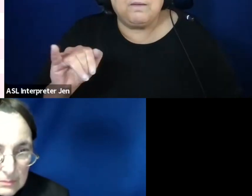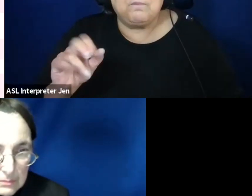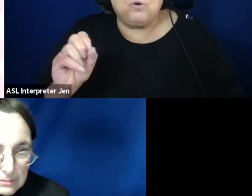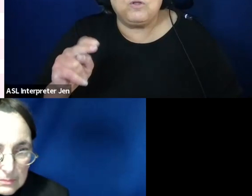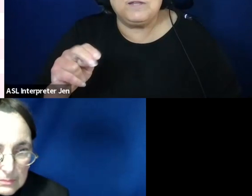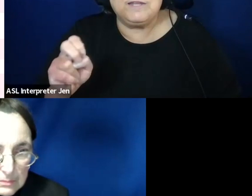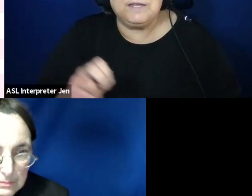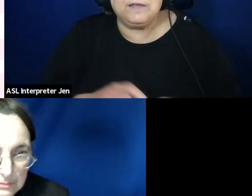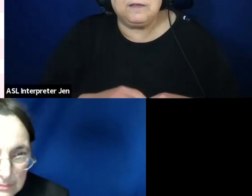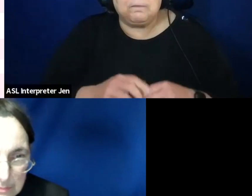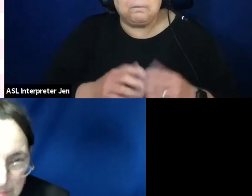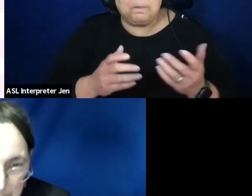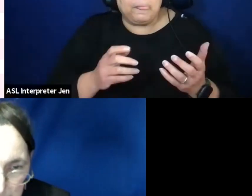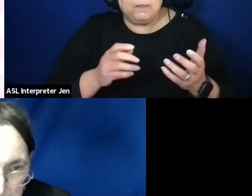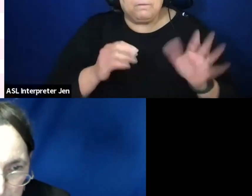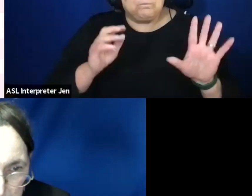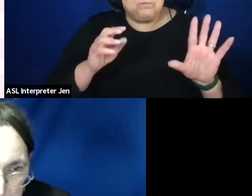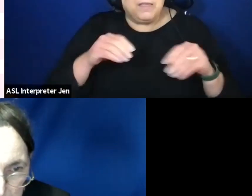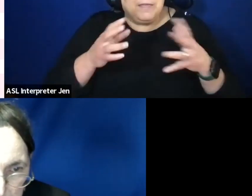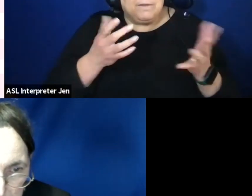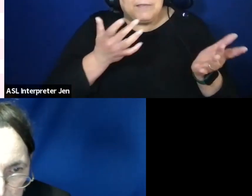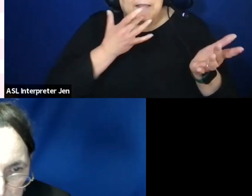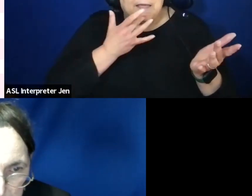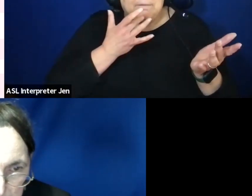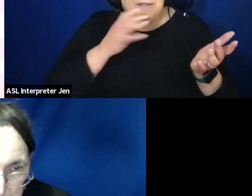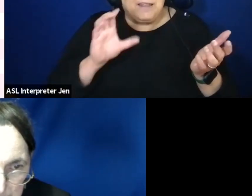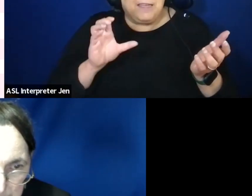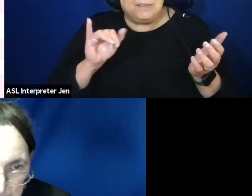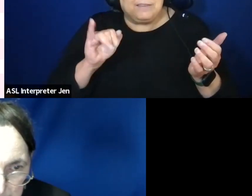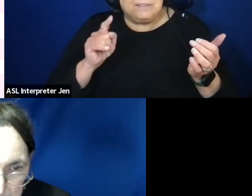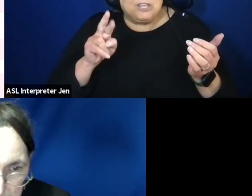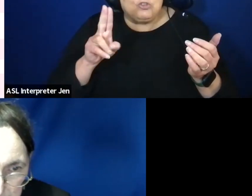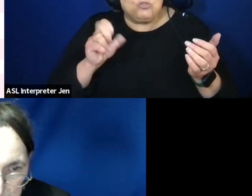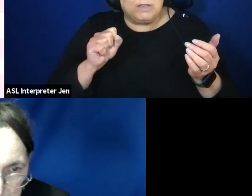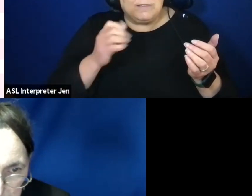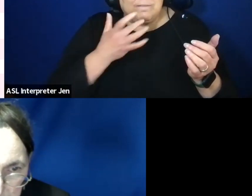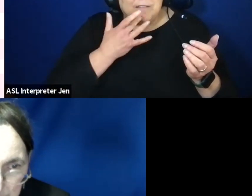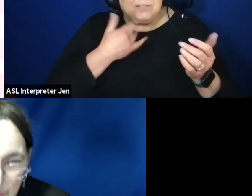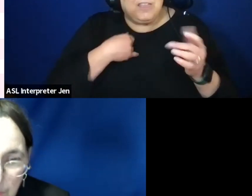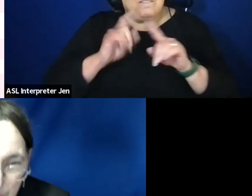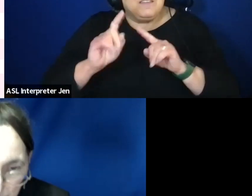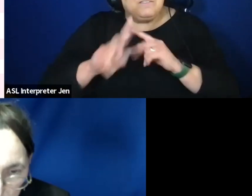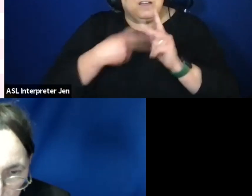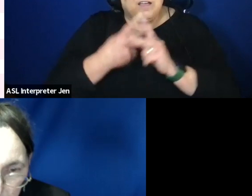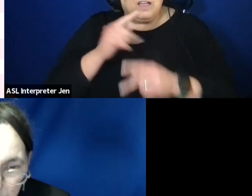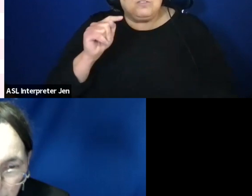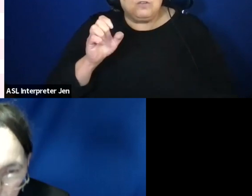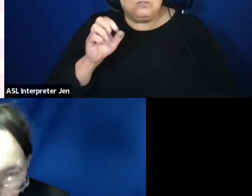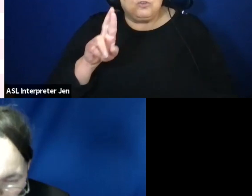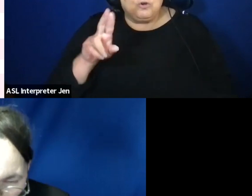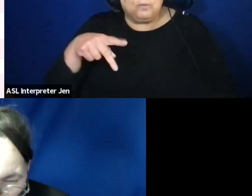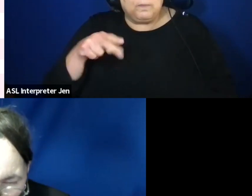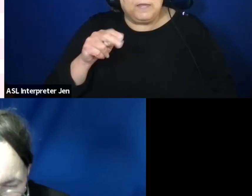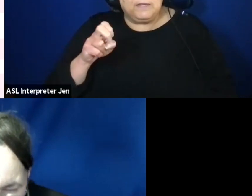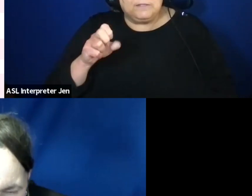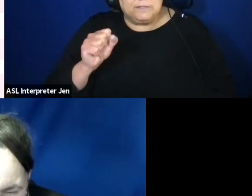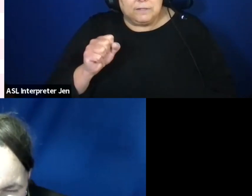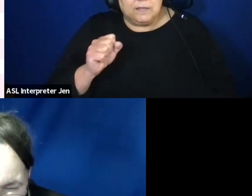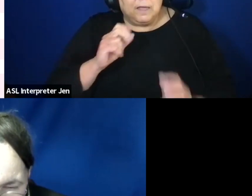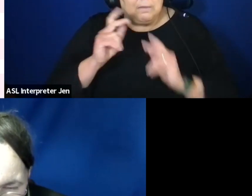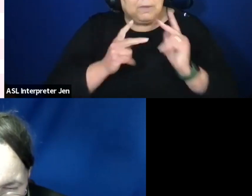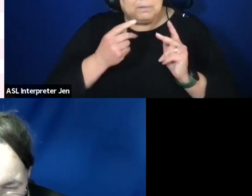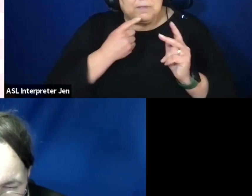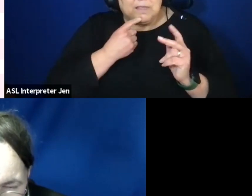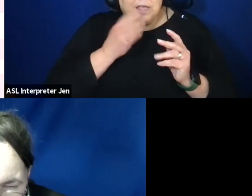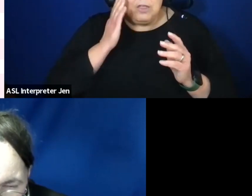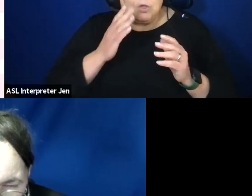other citrus, right? It gives you that lemony flavor. Okay? So there are different terpenes. And those terpenes actually, people are saying that they will